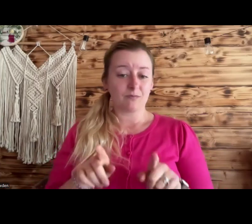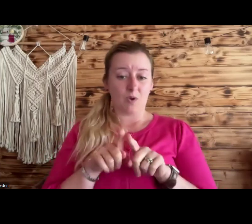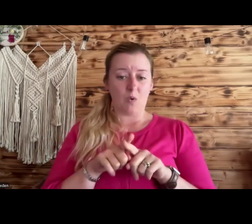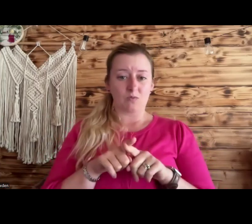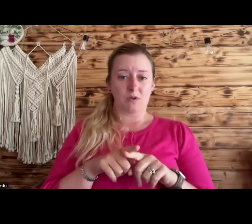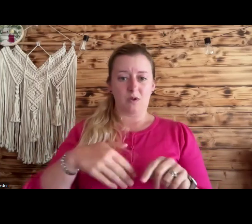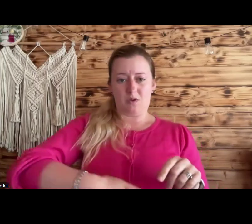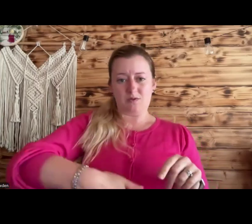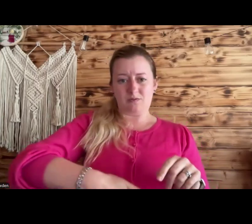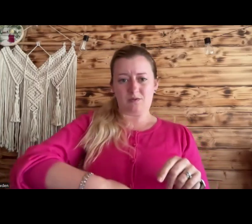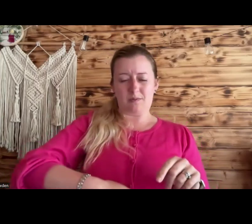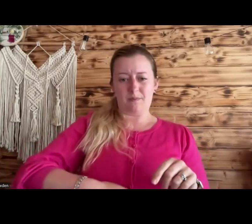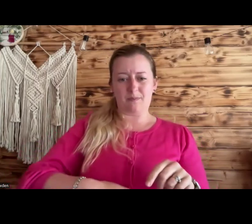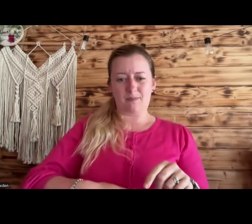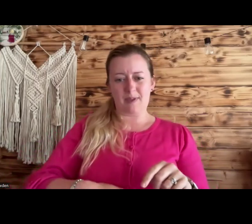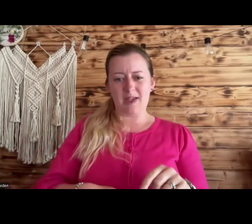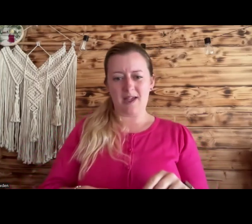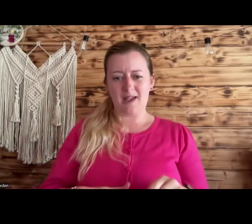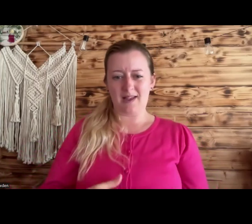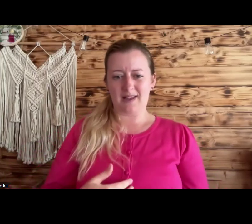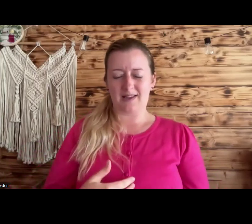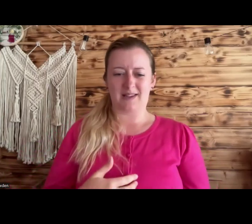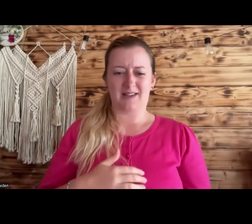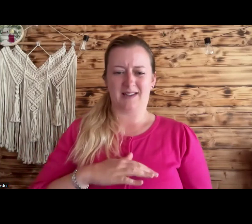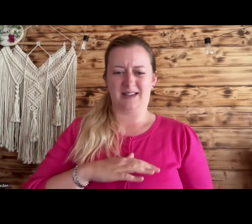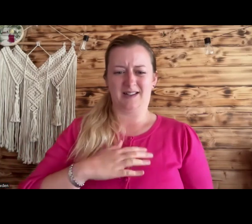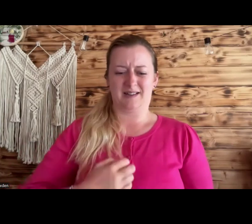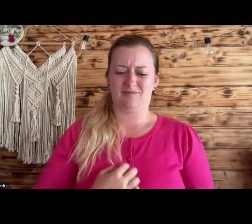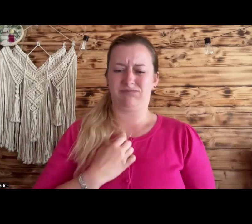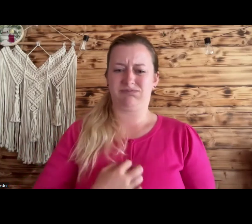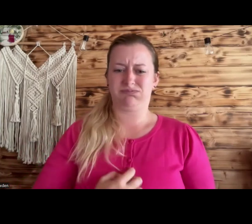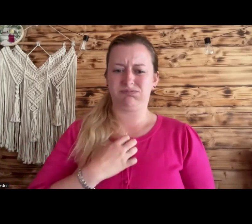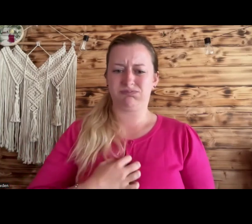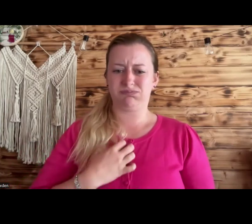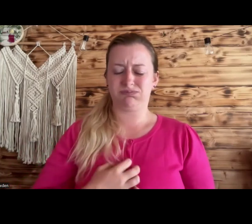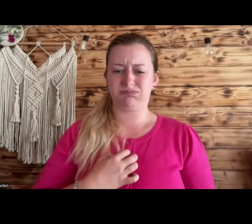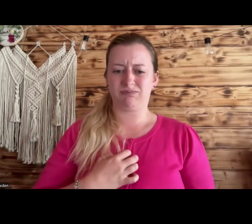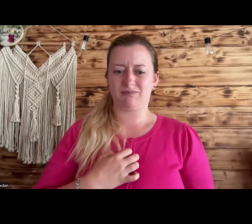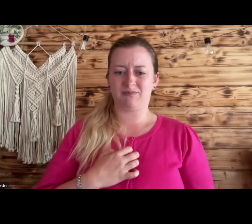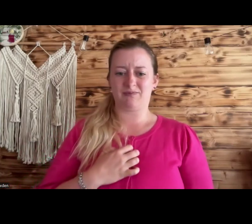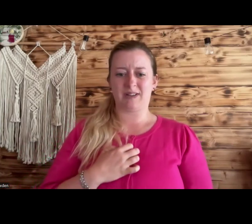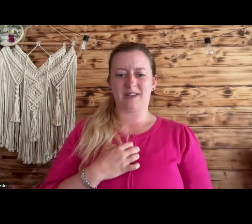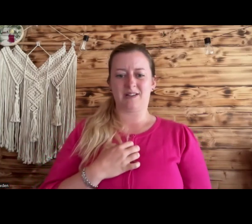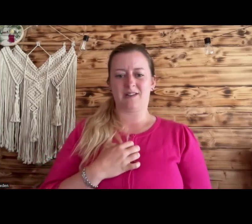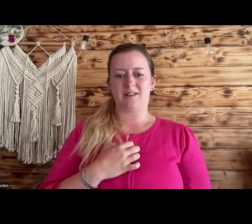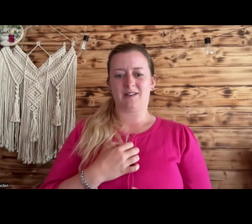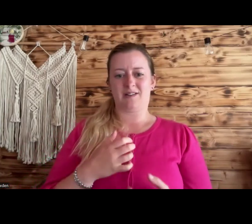colic, flatulence, constipation, indigestion, and may also help with